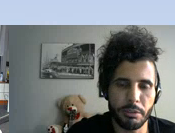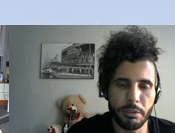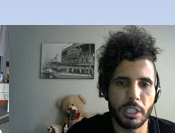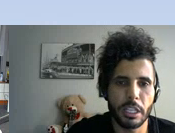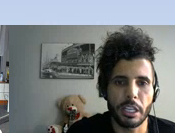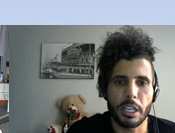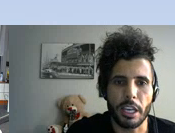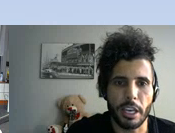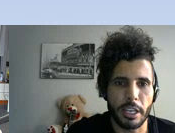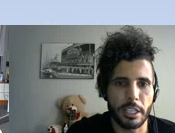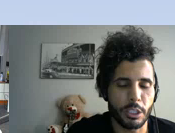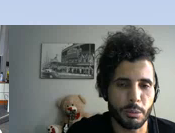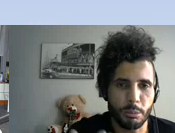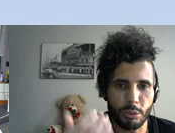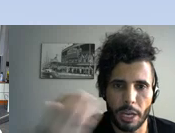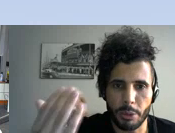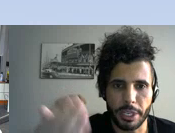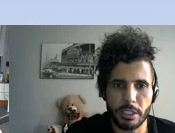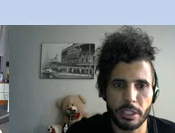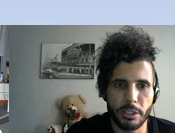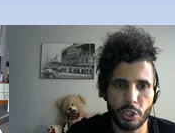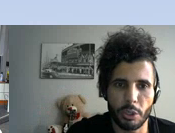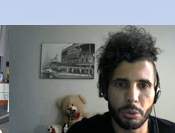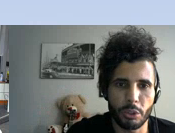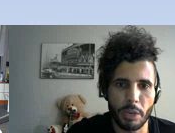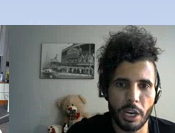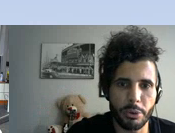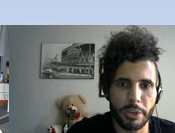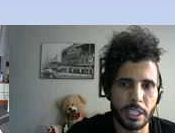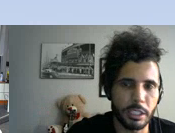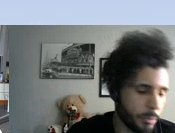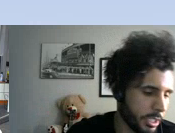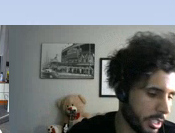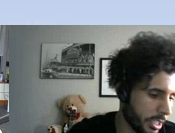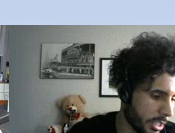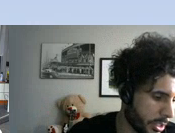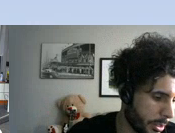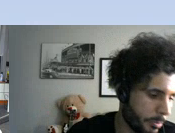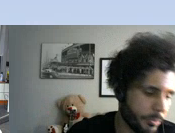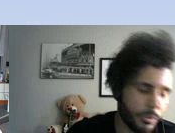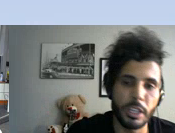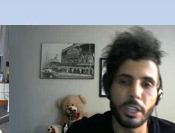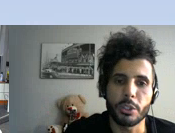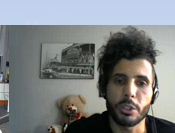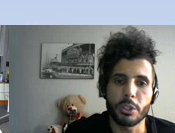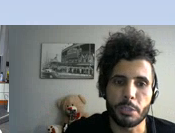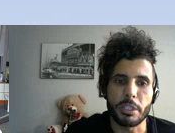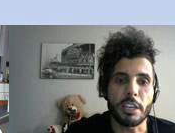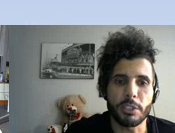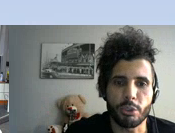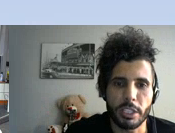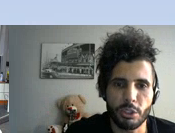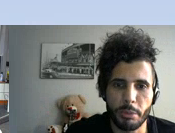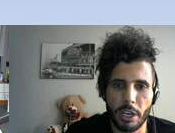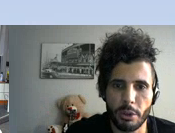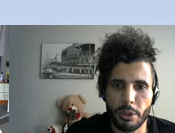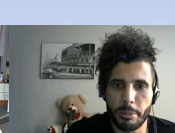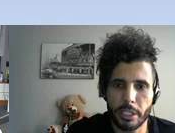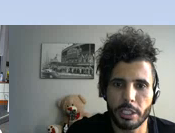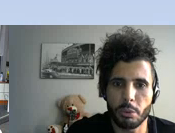left and brow raise. So tomorrow rain, picnic canceled. So this means if it rains tomorrow, the picnic